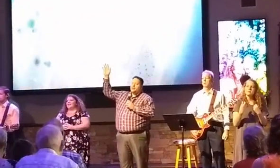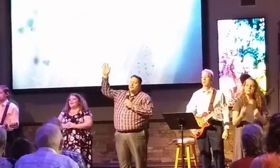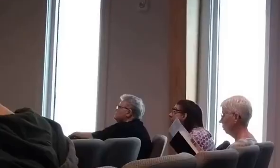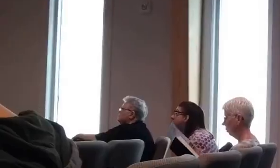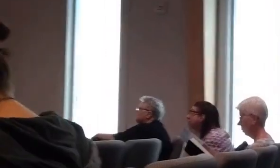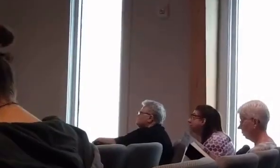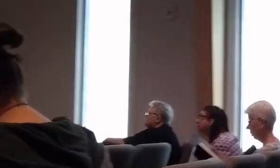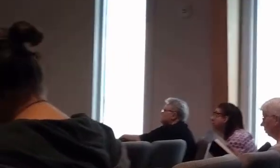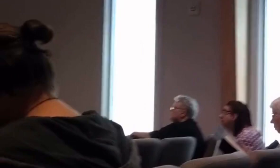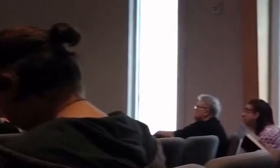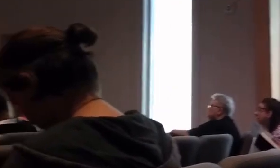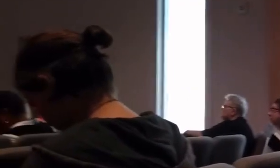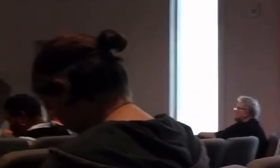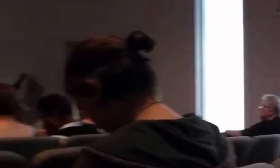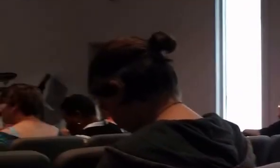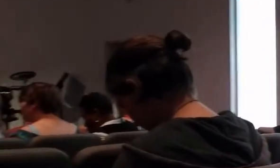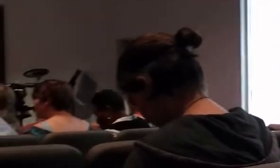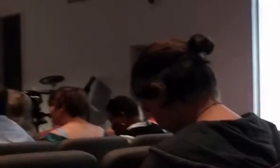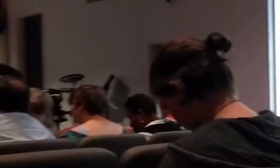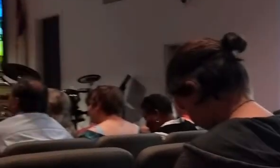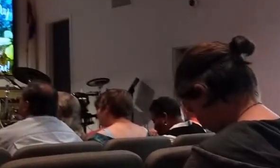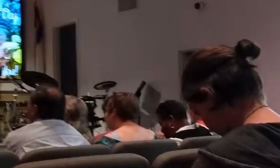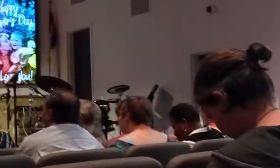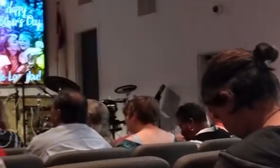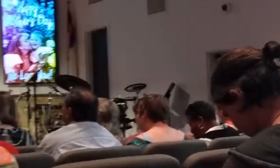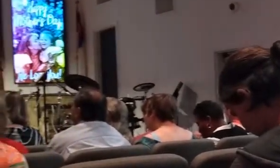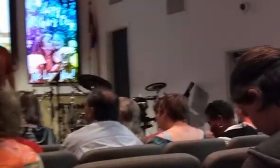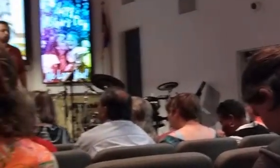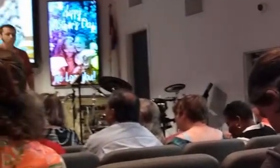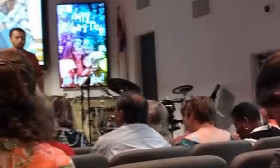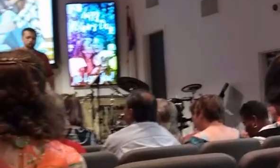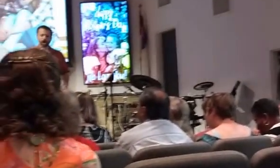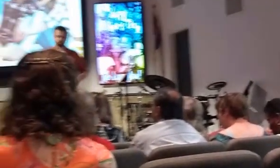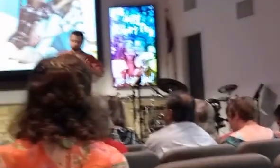free. Jesus, you're the anchor of our